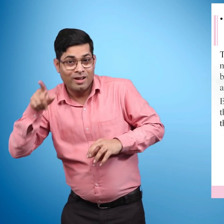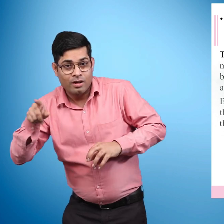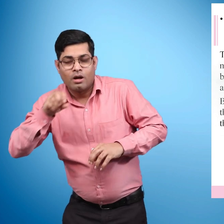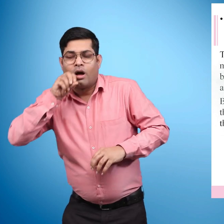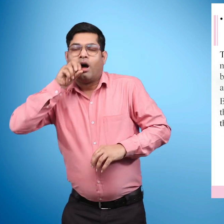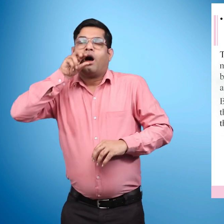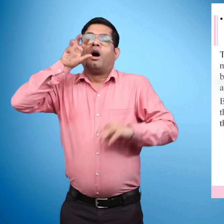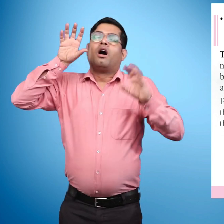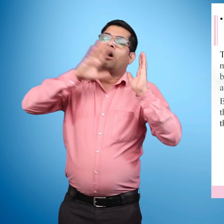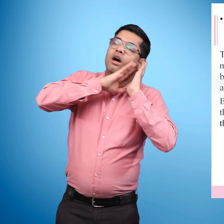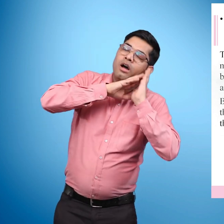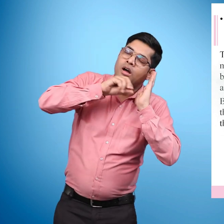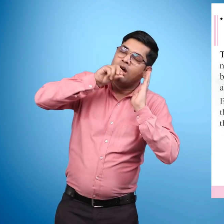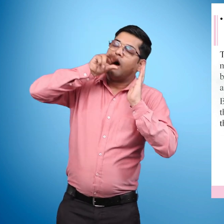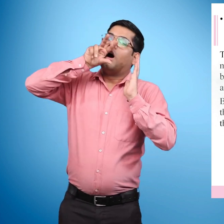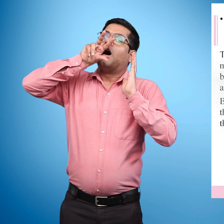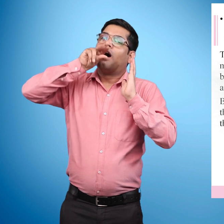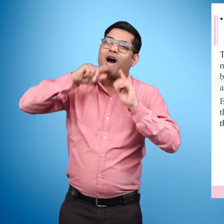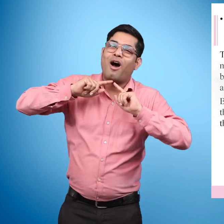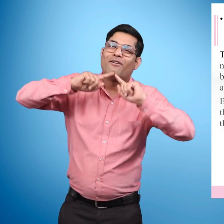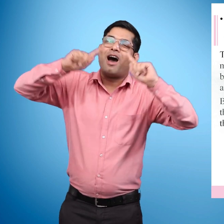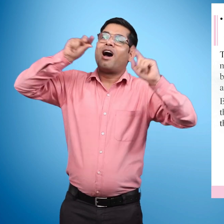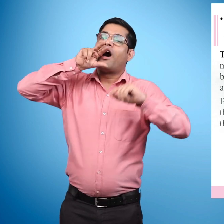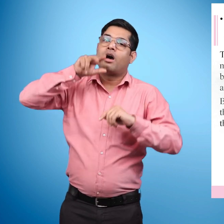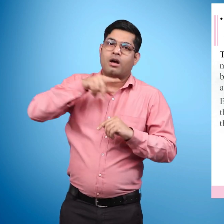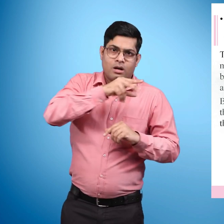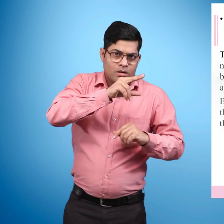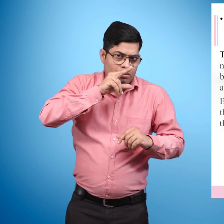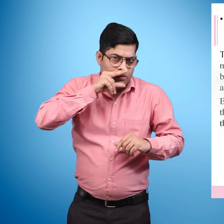In the middle of the night, he slipped off his bed.